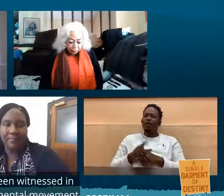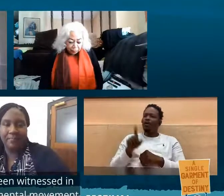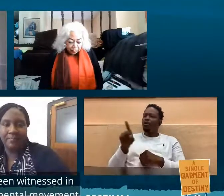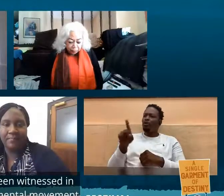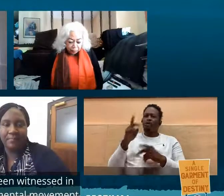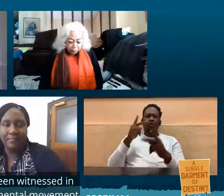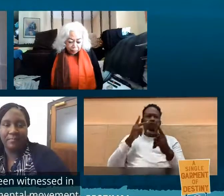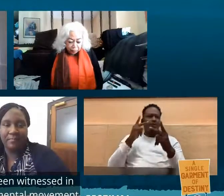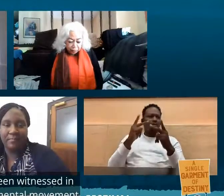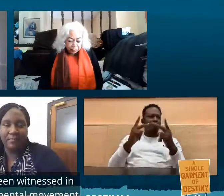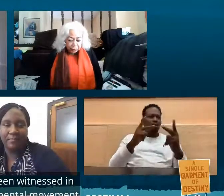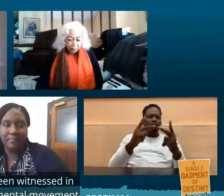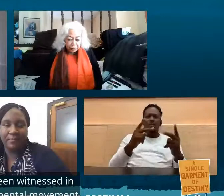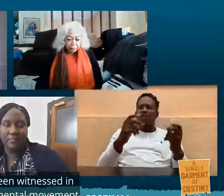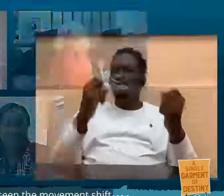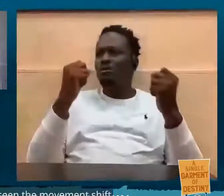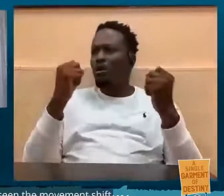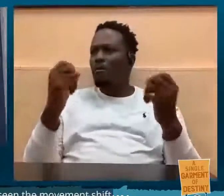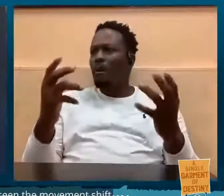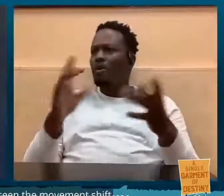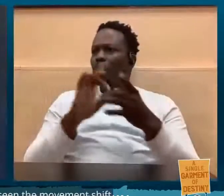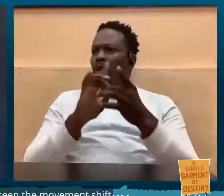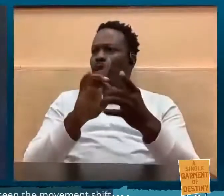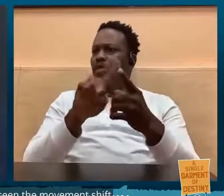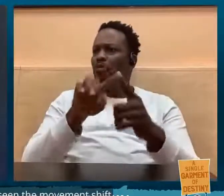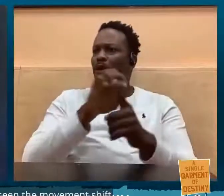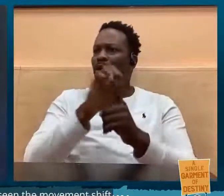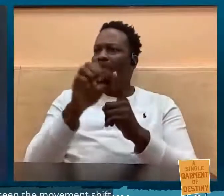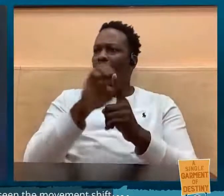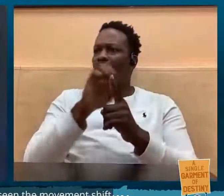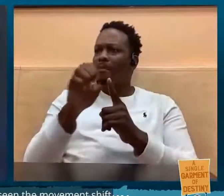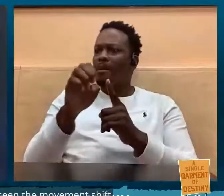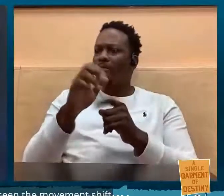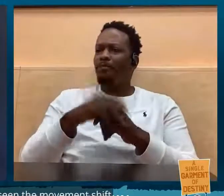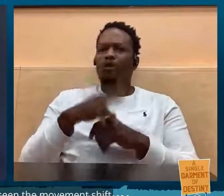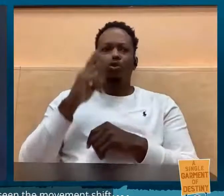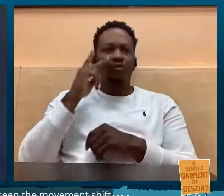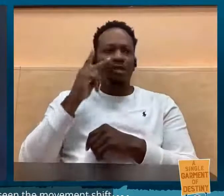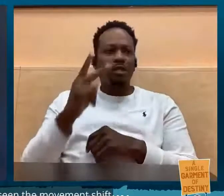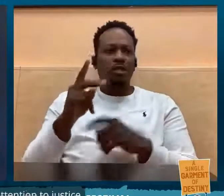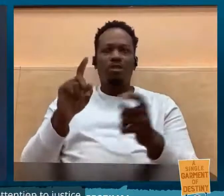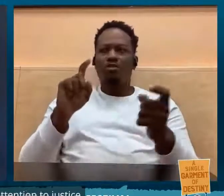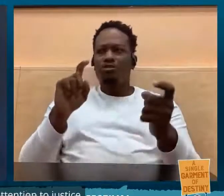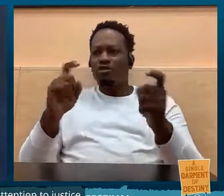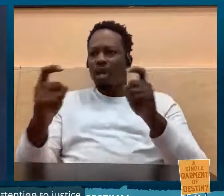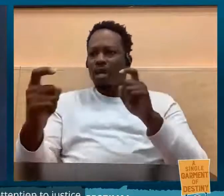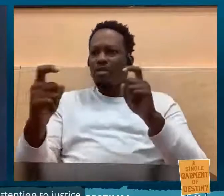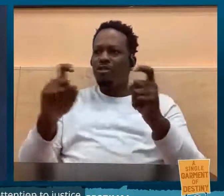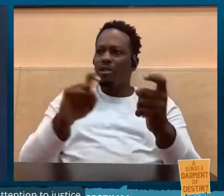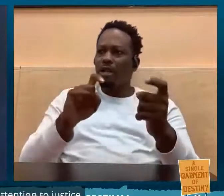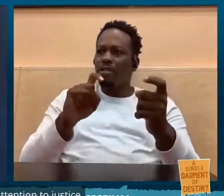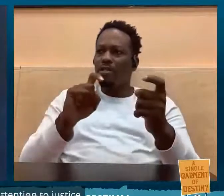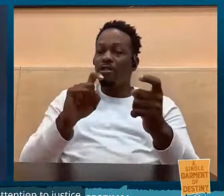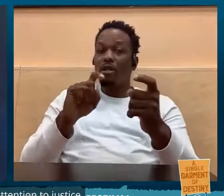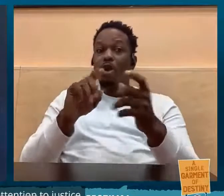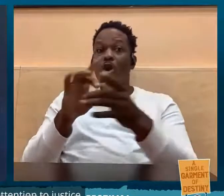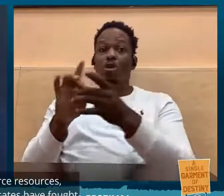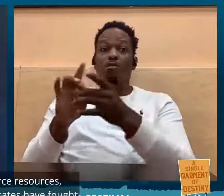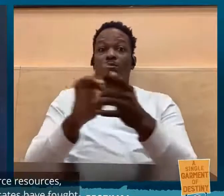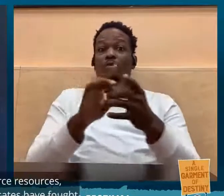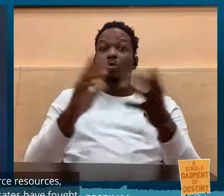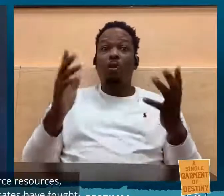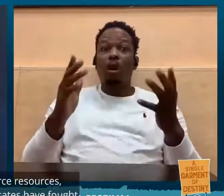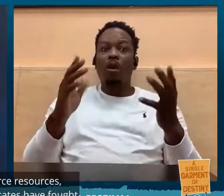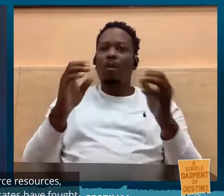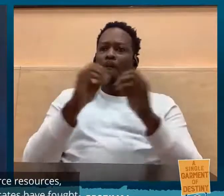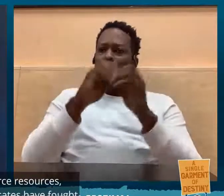witness in the environmental movement to so much and seen the movement shift to pay more attention to justice.